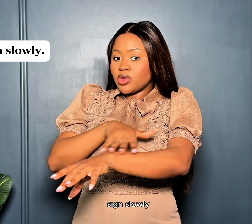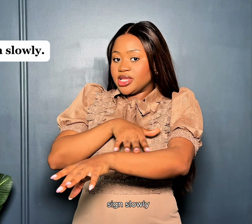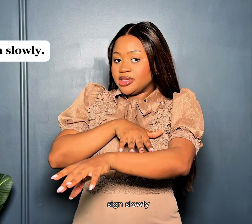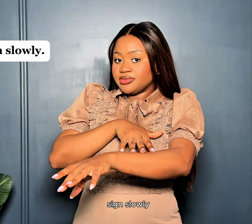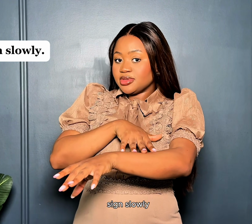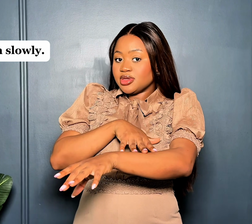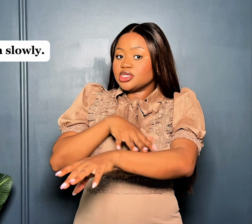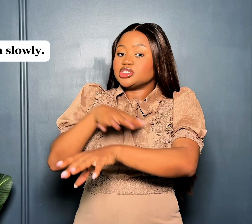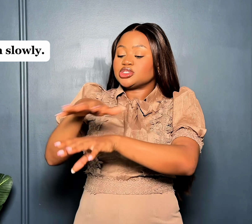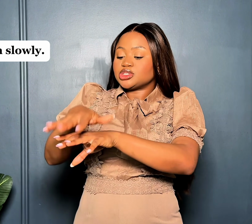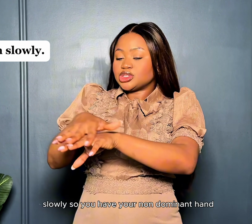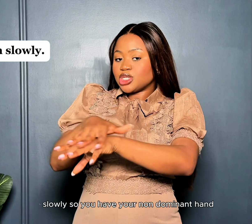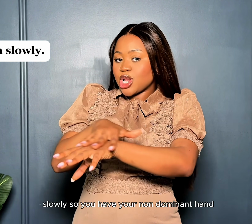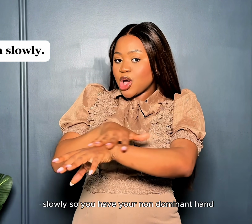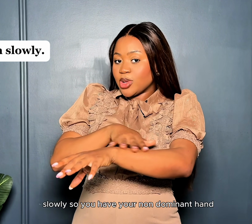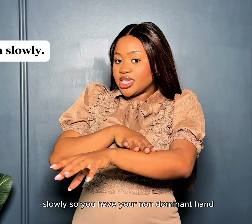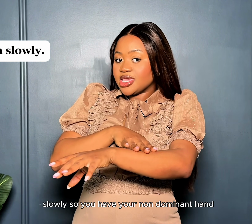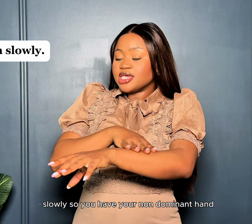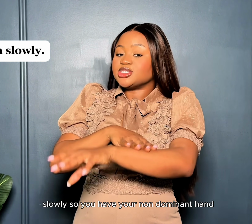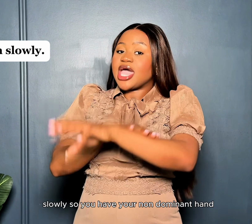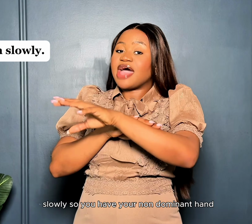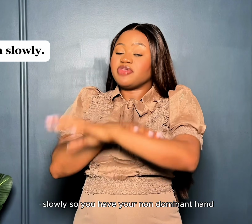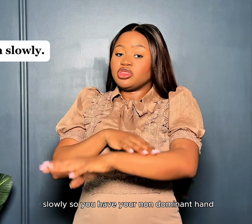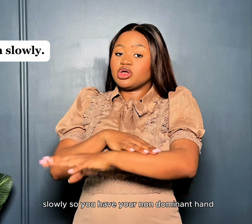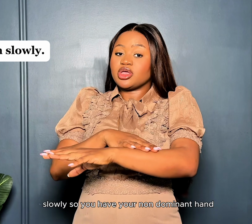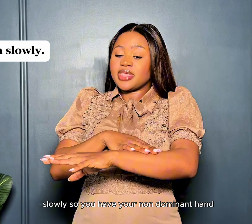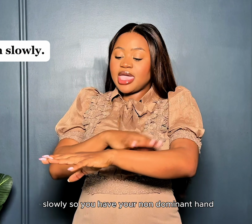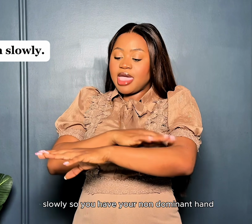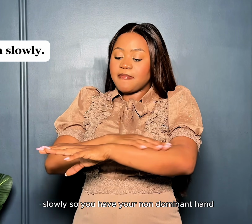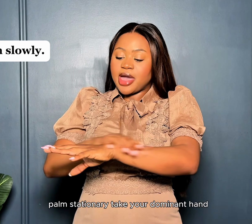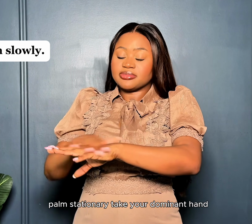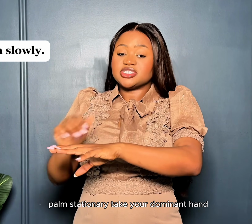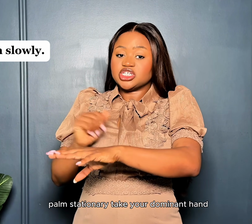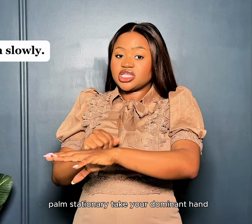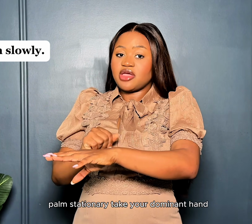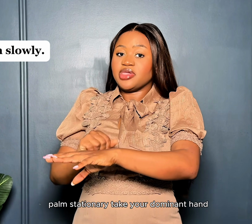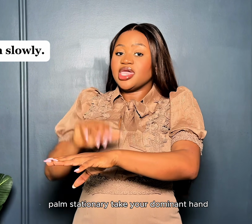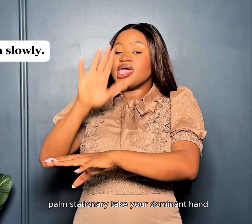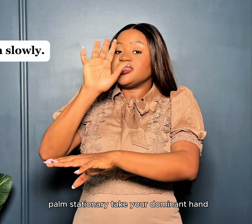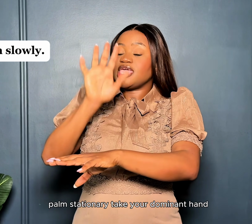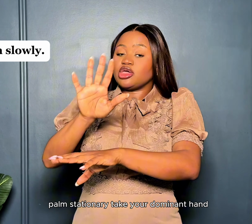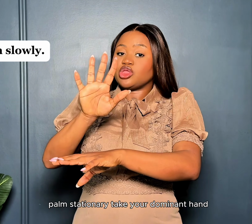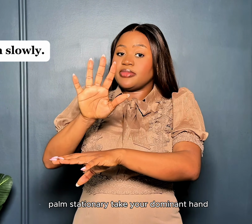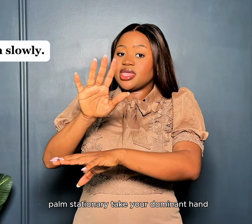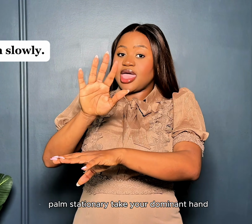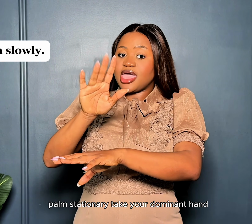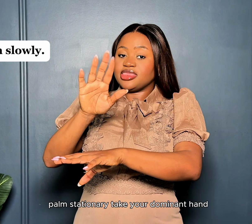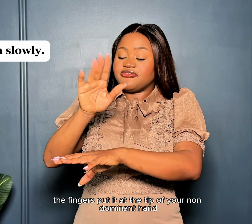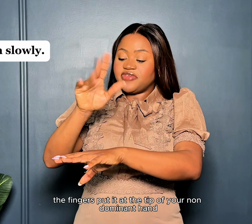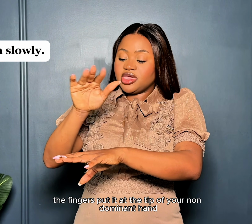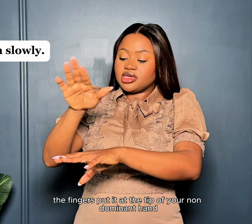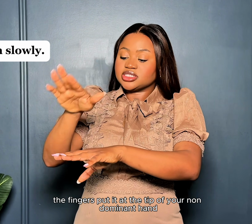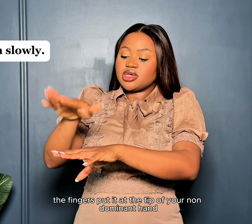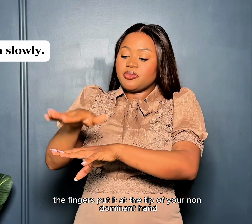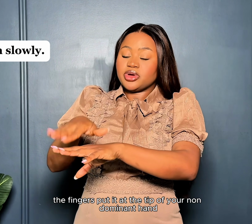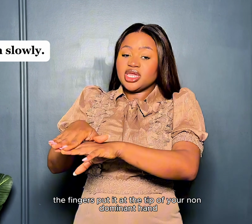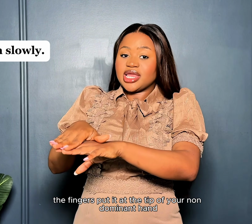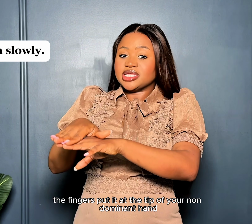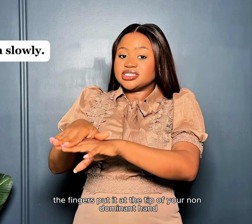Slowly. Slowly. So you have your non-dominant hand palm stationary. Take your dominant hand, the fingers, put it at the tip